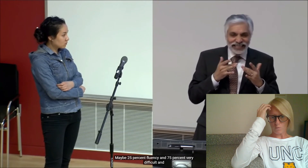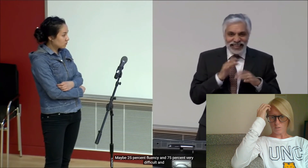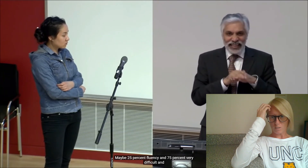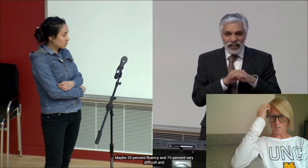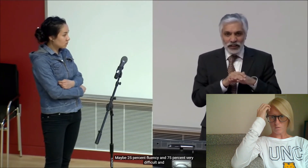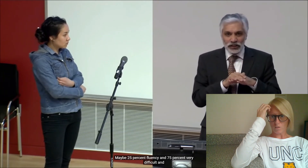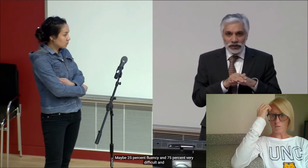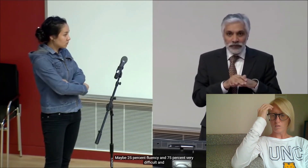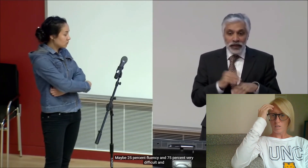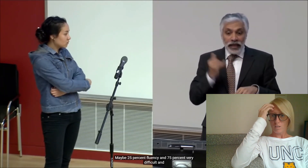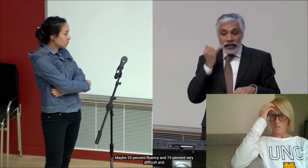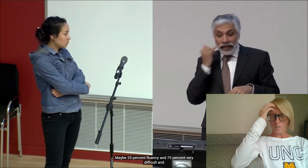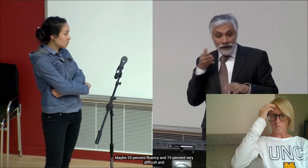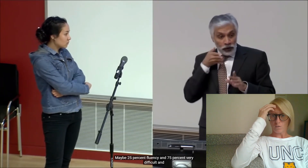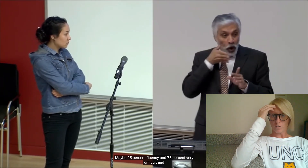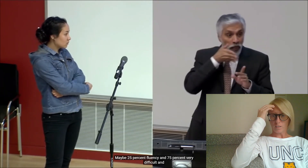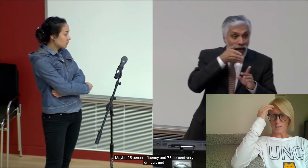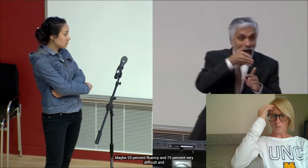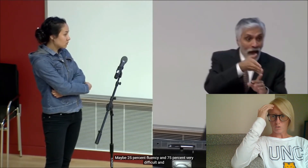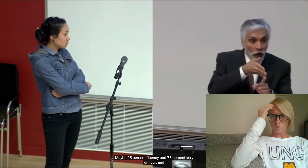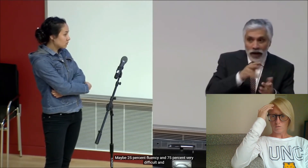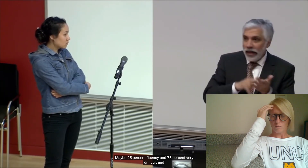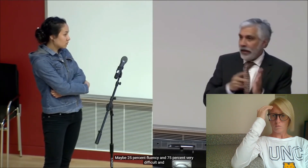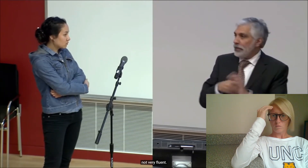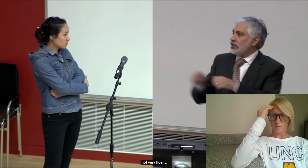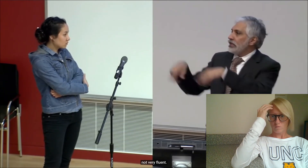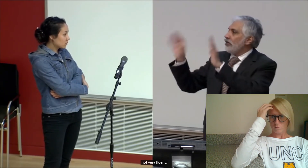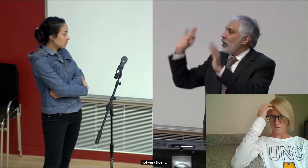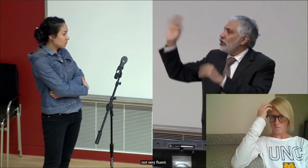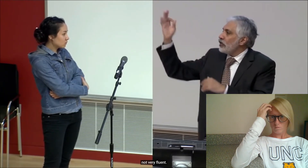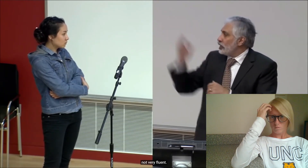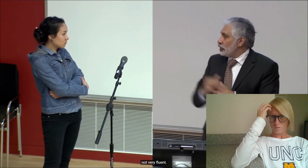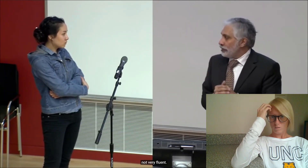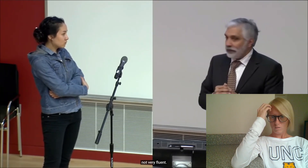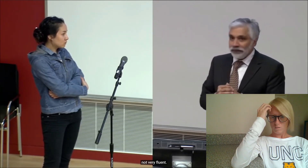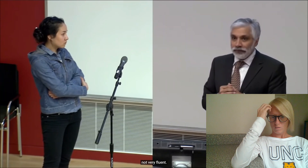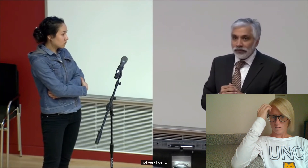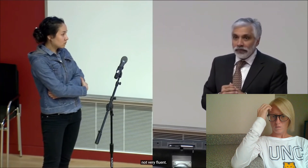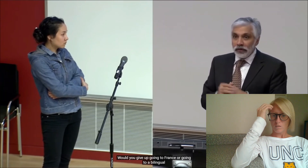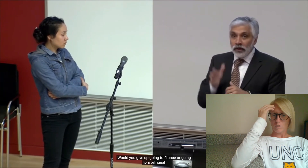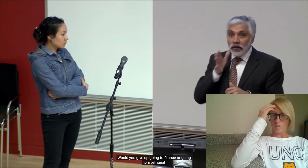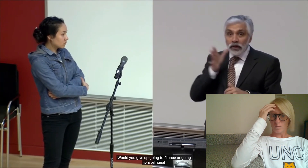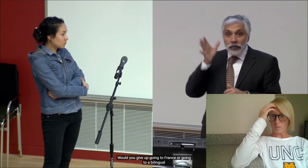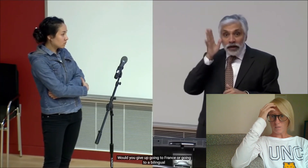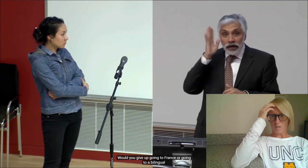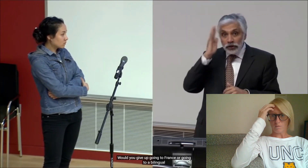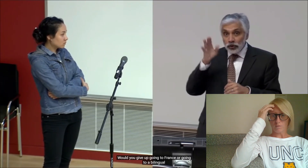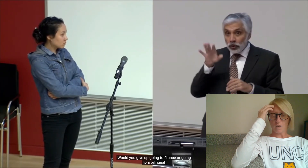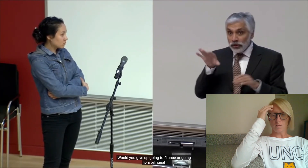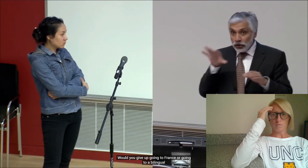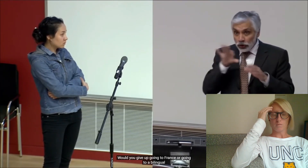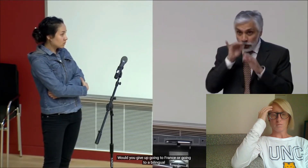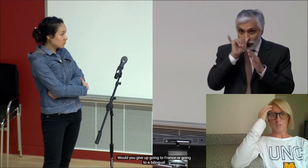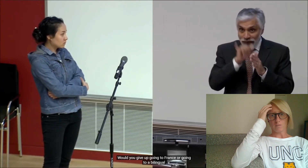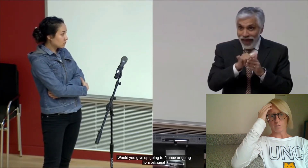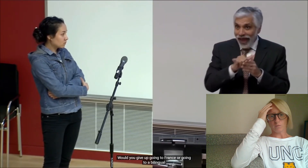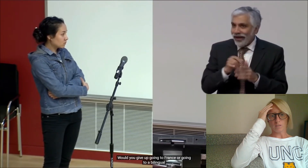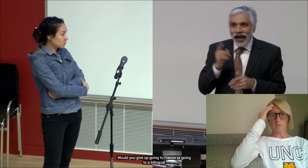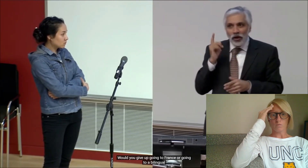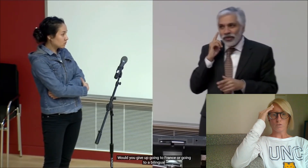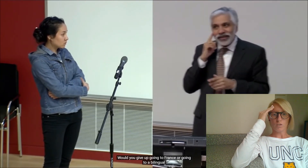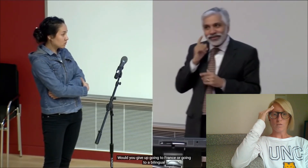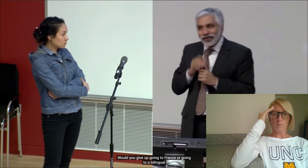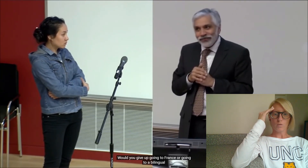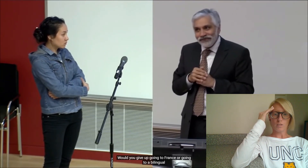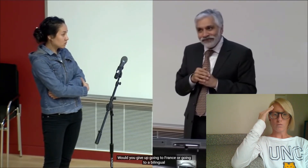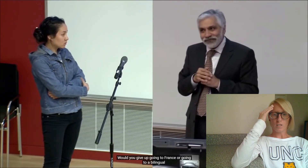75% of learning very English. difficult, not very fluent. Would you give up and be not going to France or going